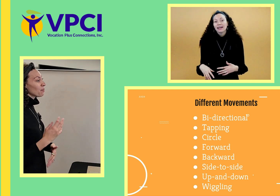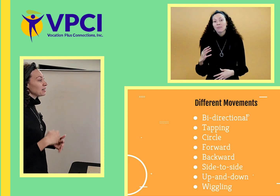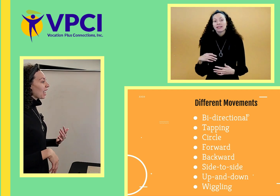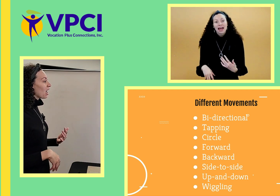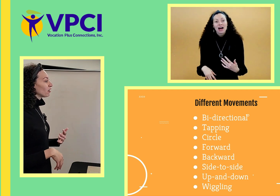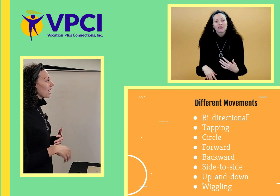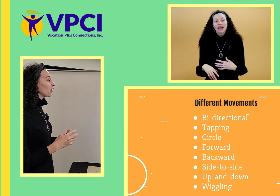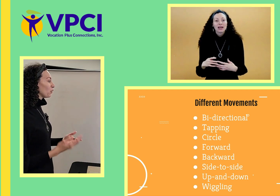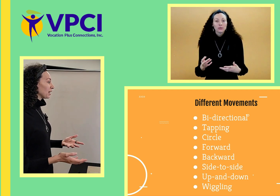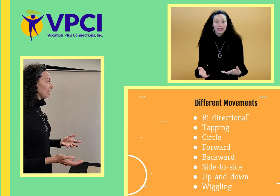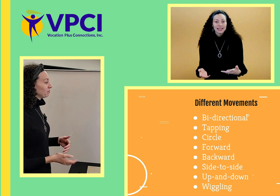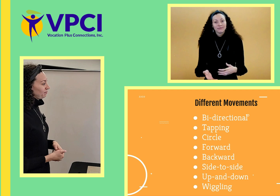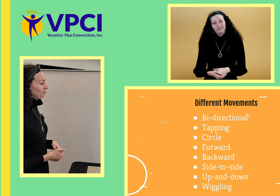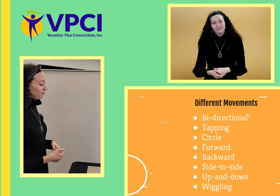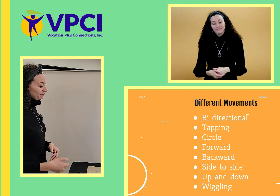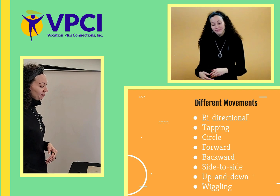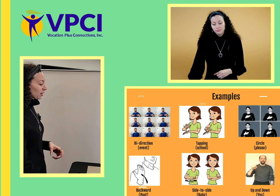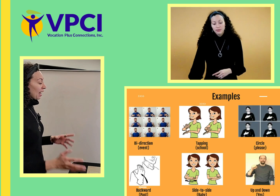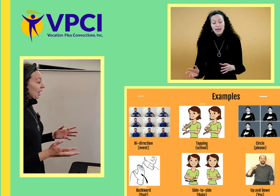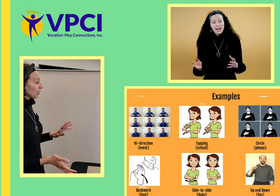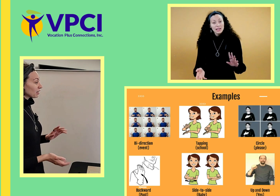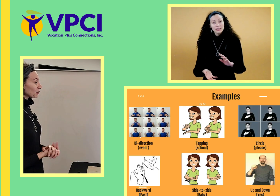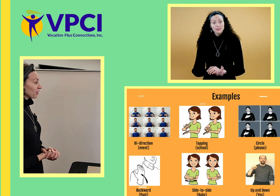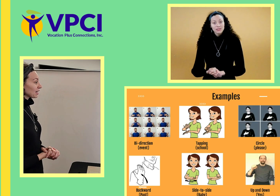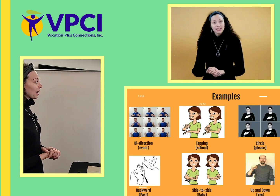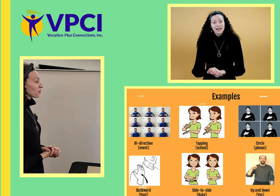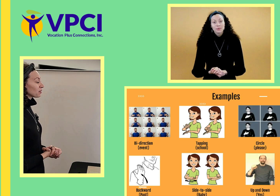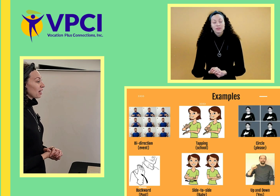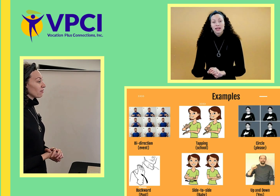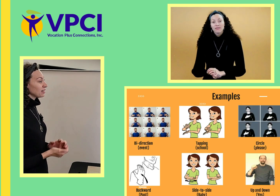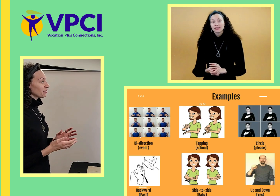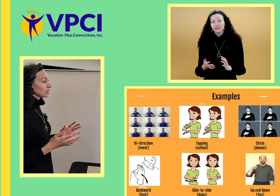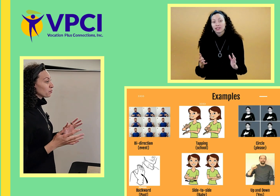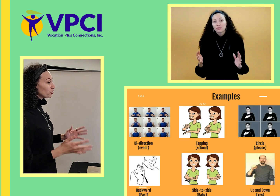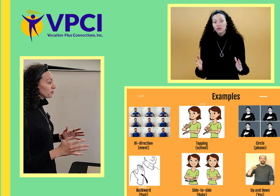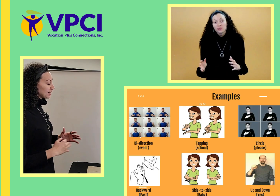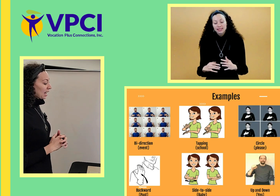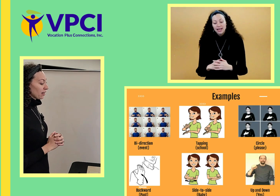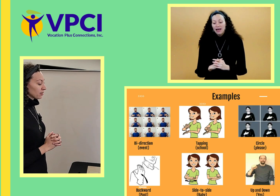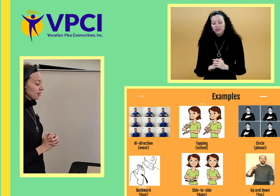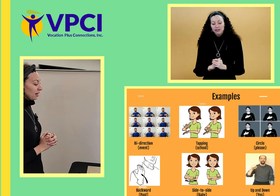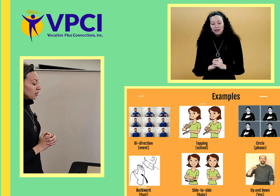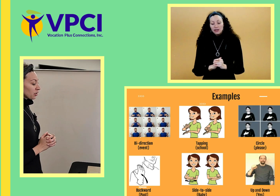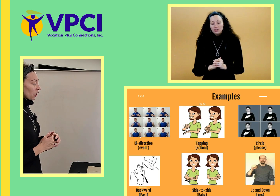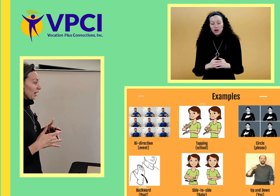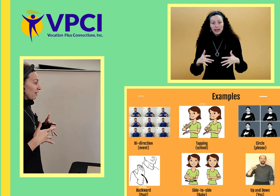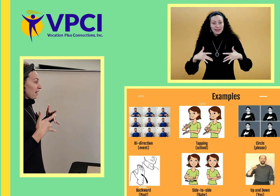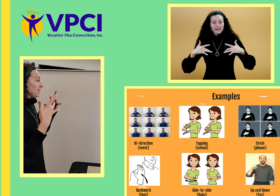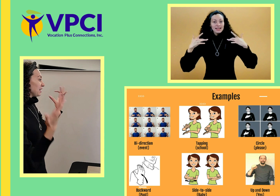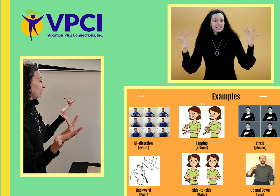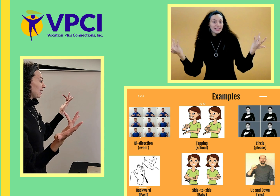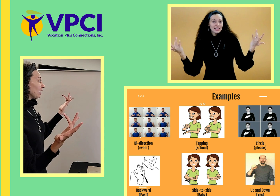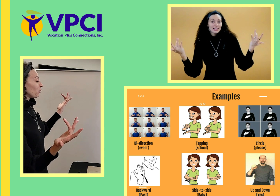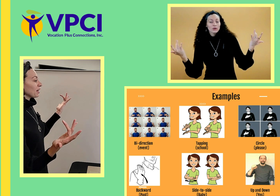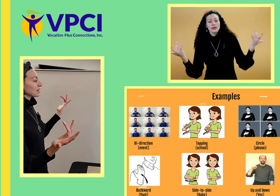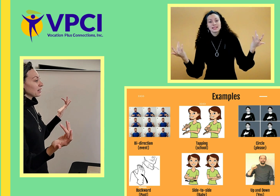side, up and down, and wiggly. Here are some different examples of the different movement styles. So